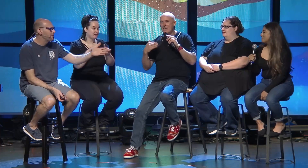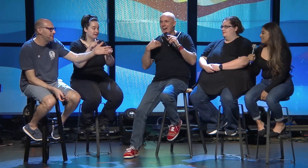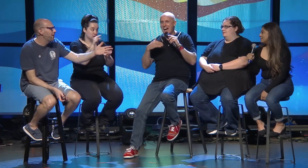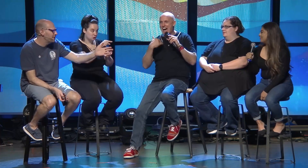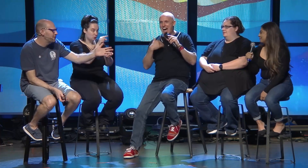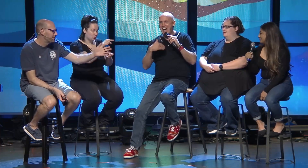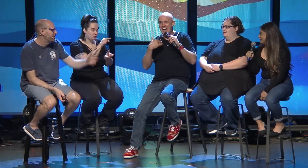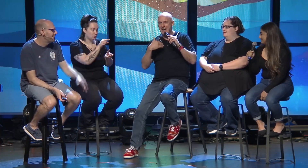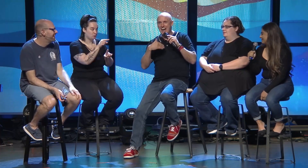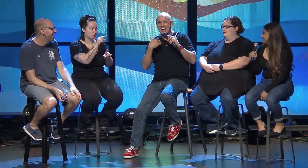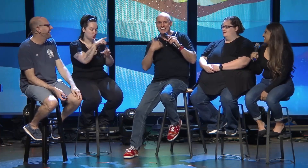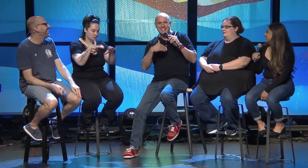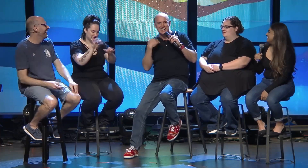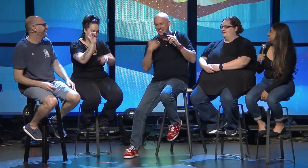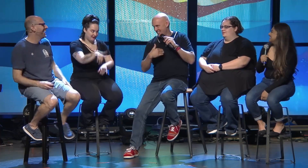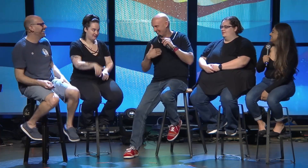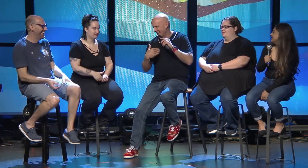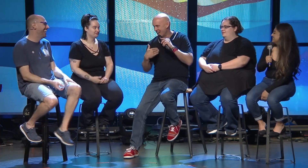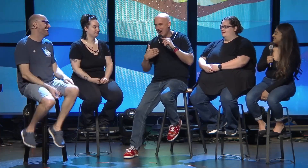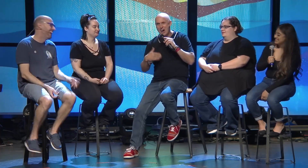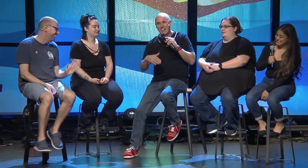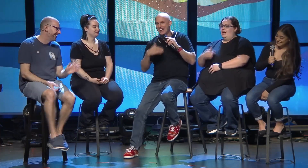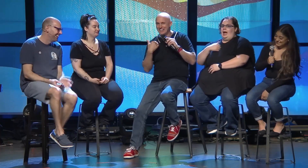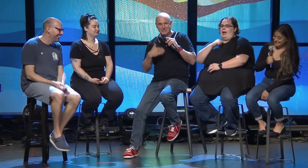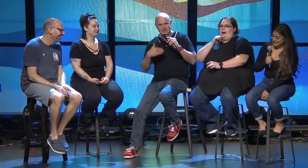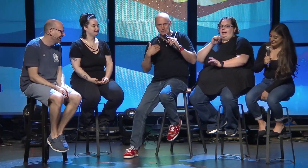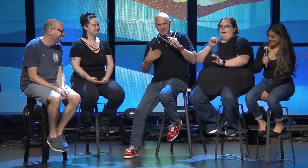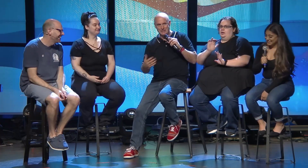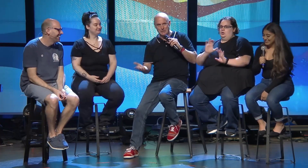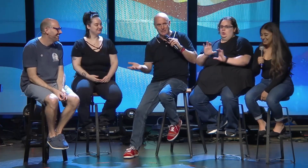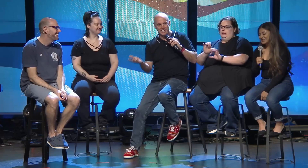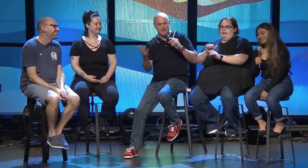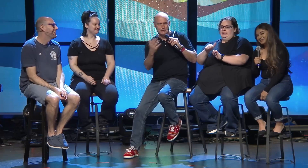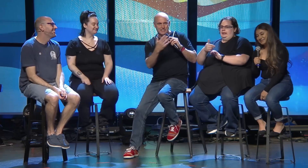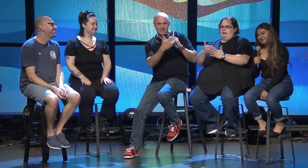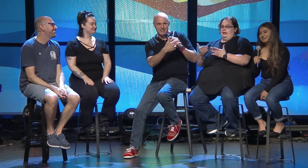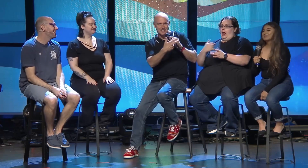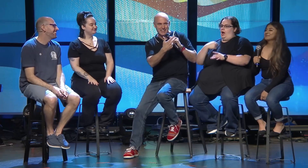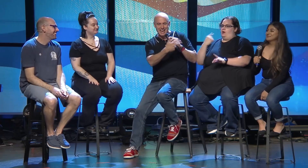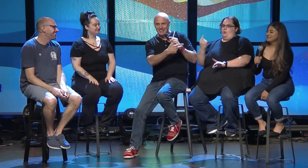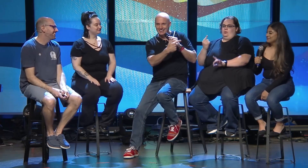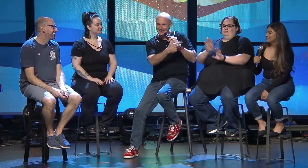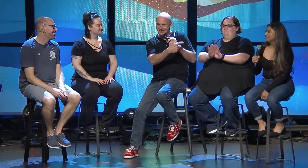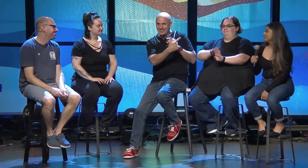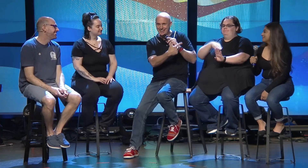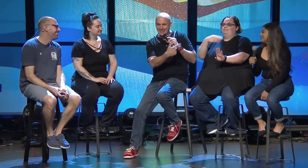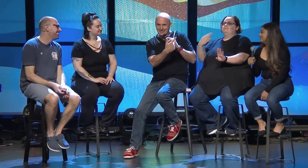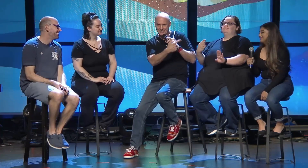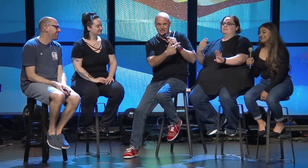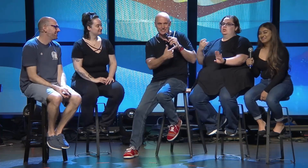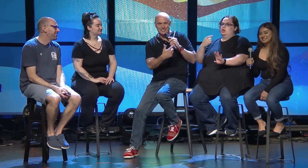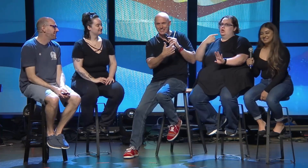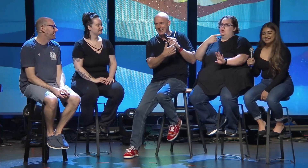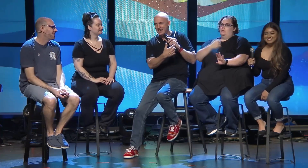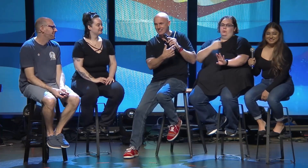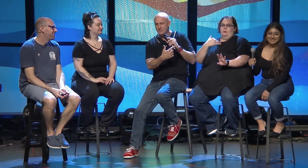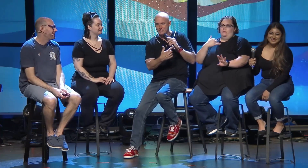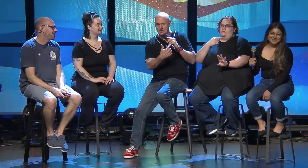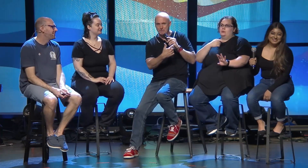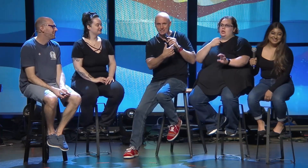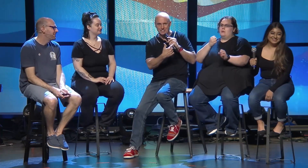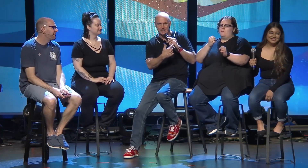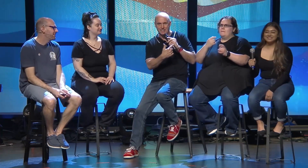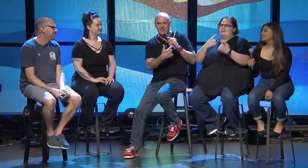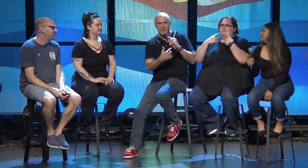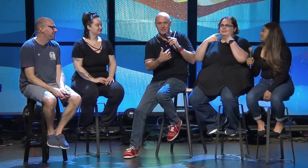isn't happening without you. I did nothing. All I did was open the door. If you were here, all the accolades she had in her first year of college,